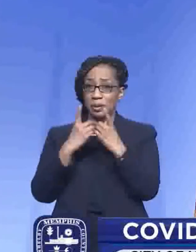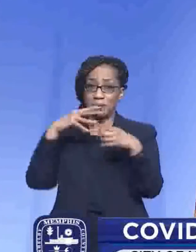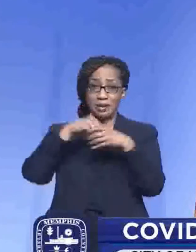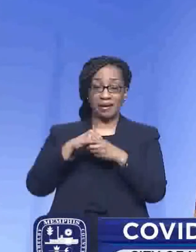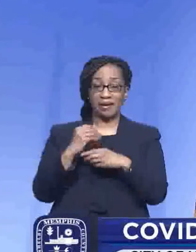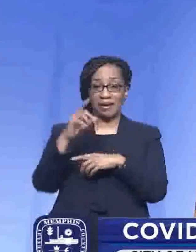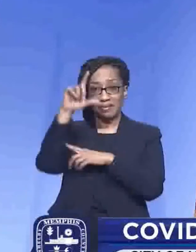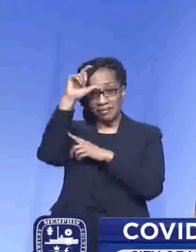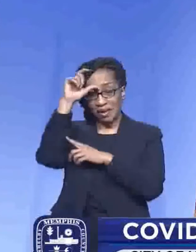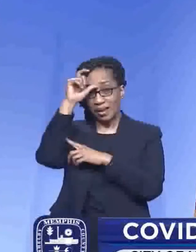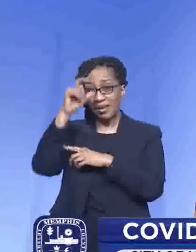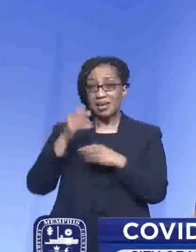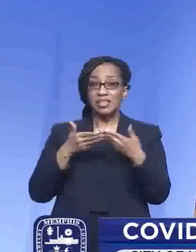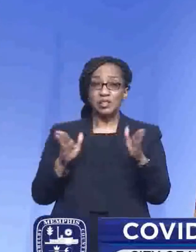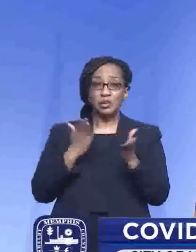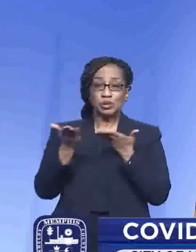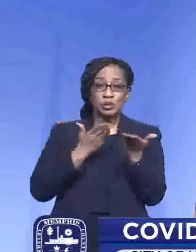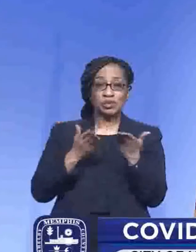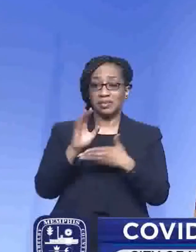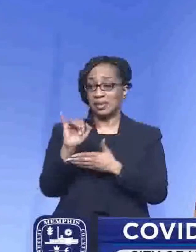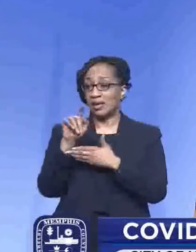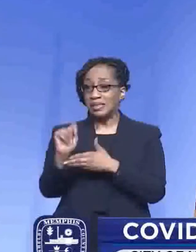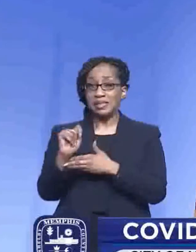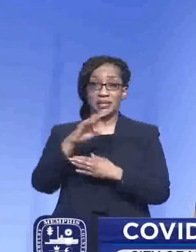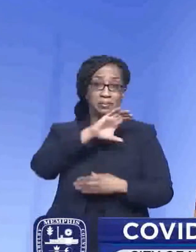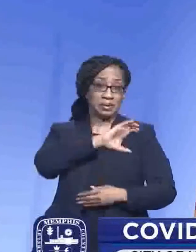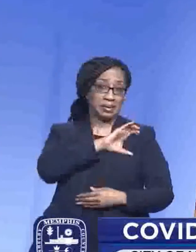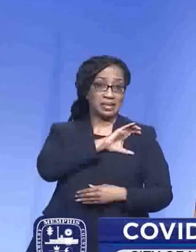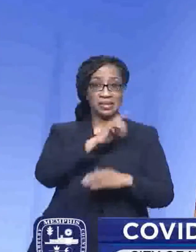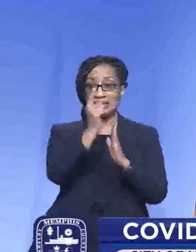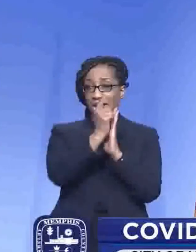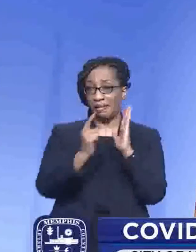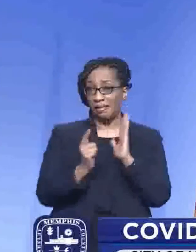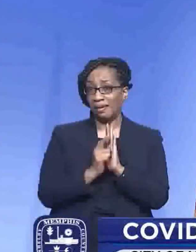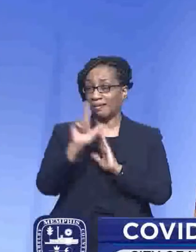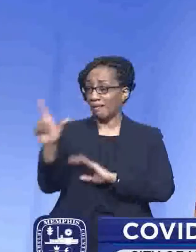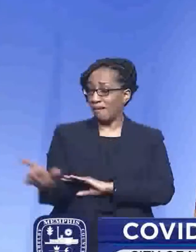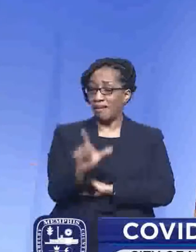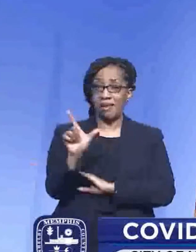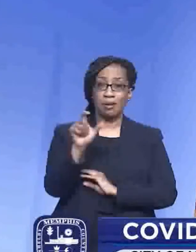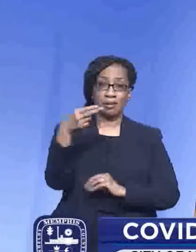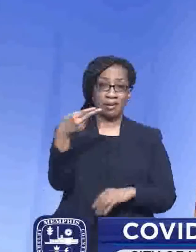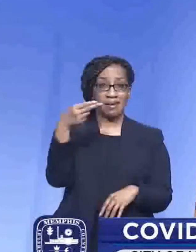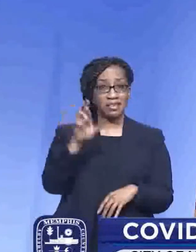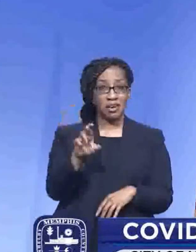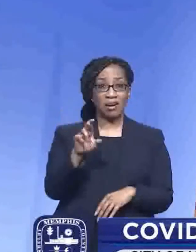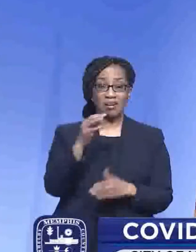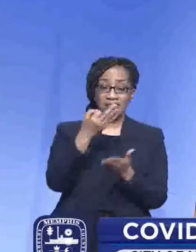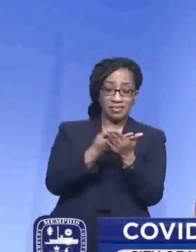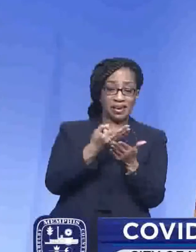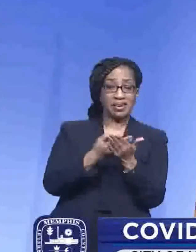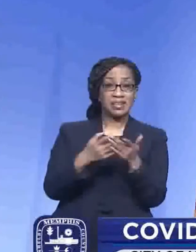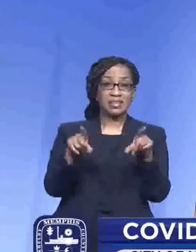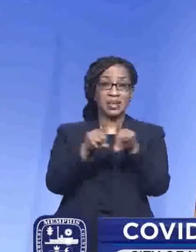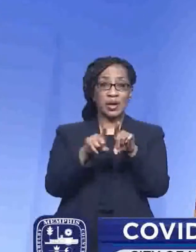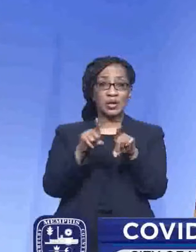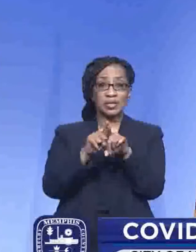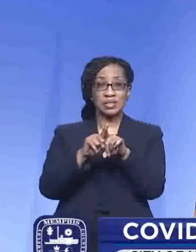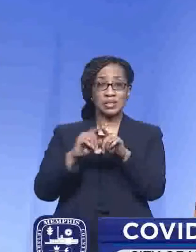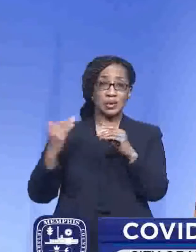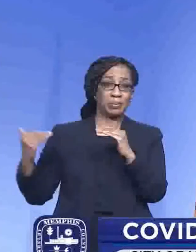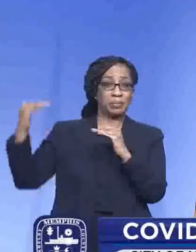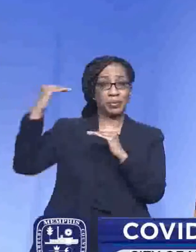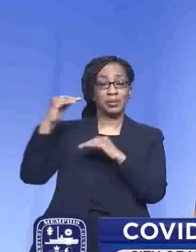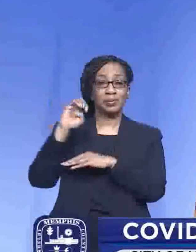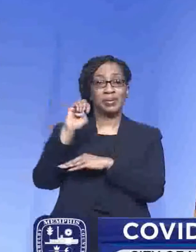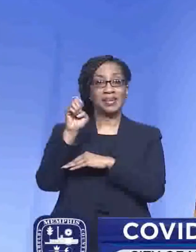services, IT, police, legal, libraries, HR, finance, and executive.